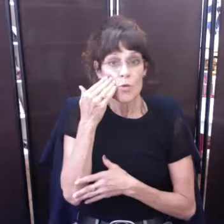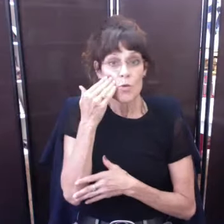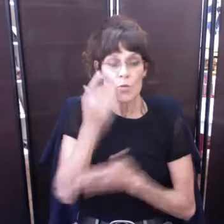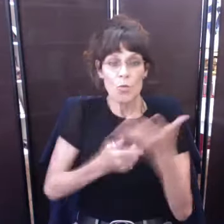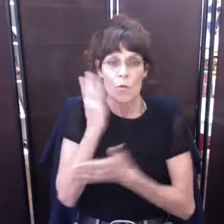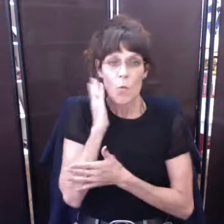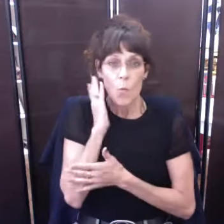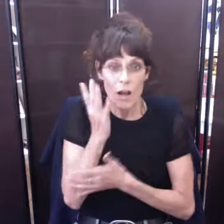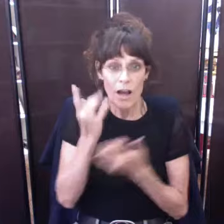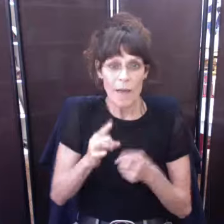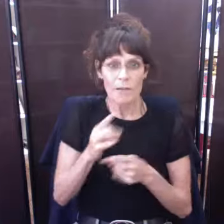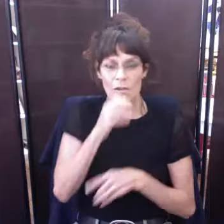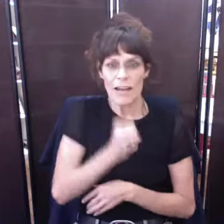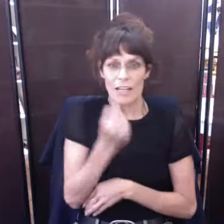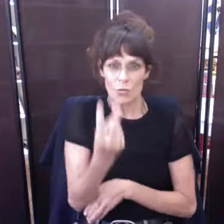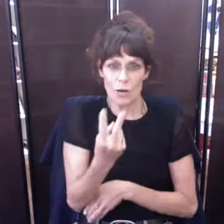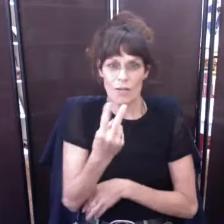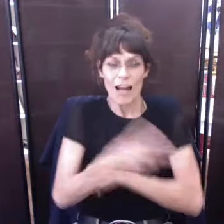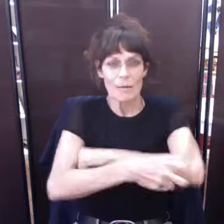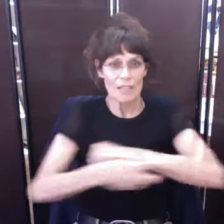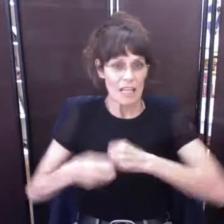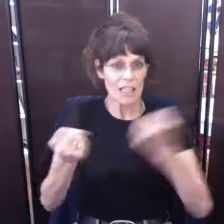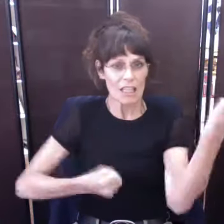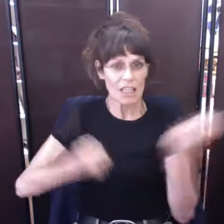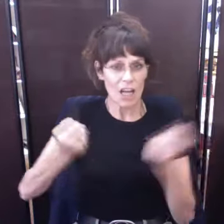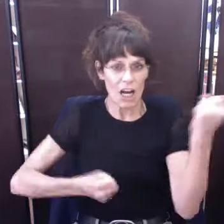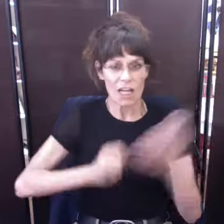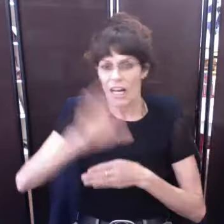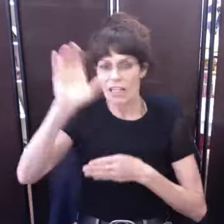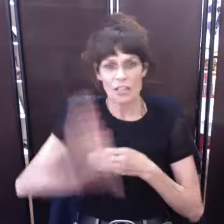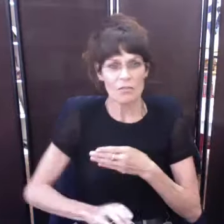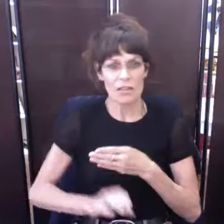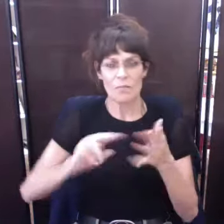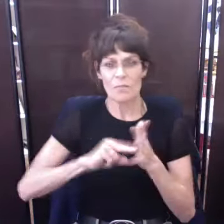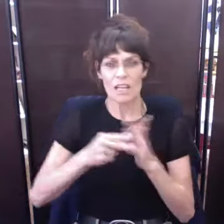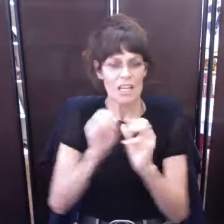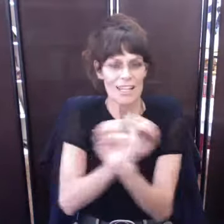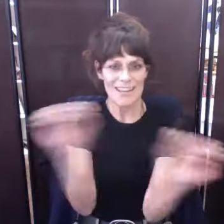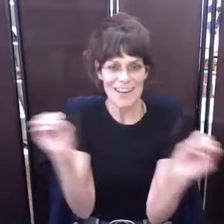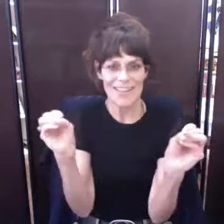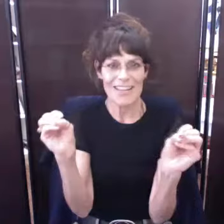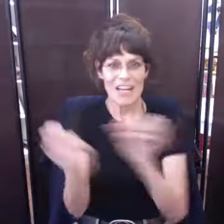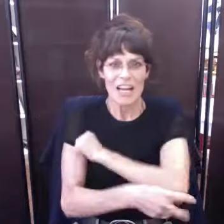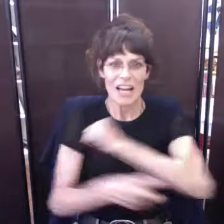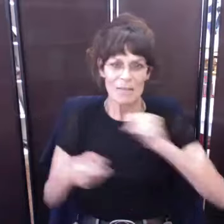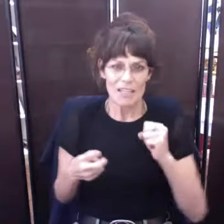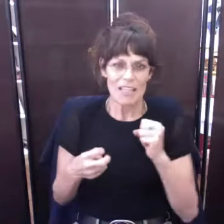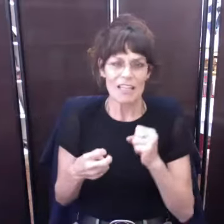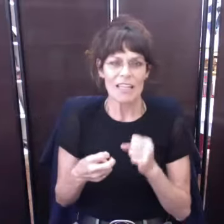I'm 12, I'm already stealing the car. Consequences do not matter because I'm stealing Little John. So my dad's name is Little John,